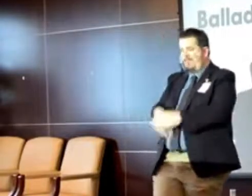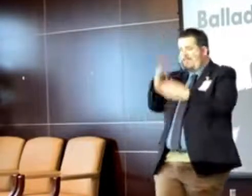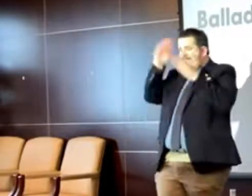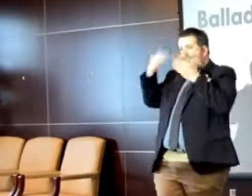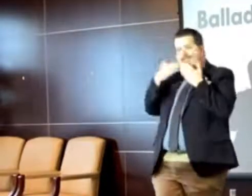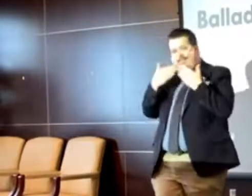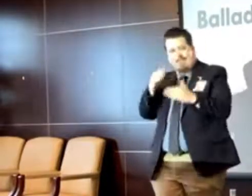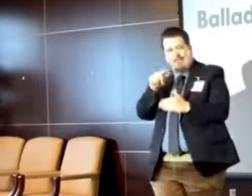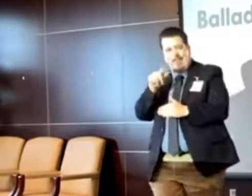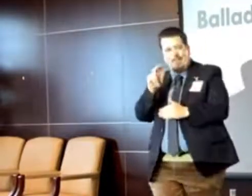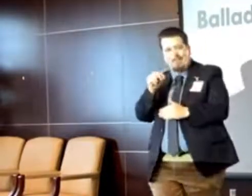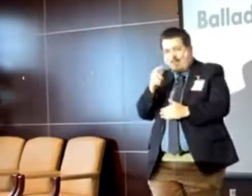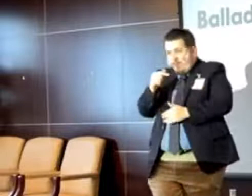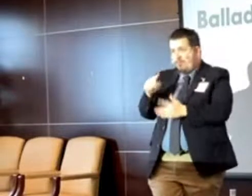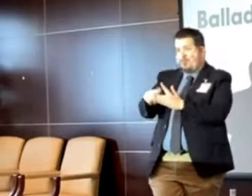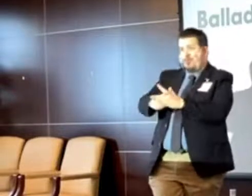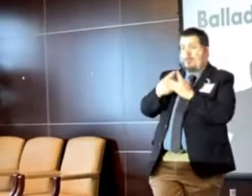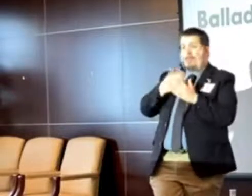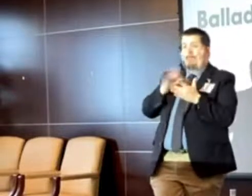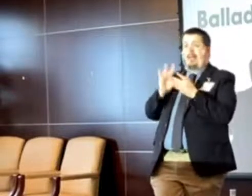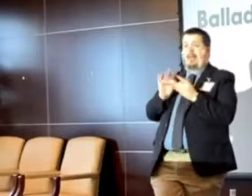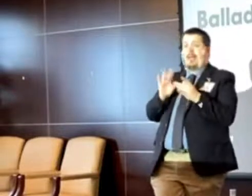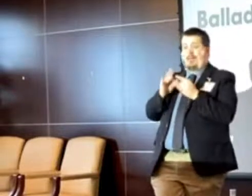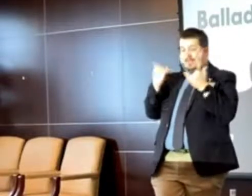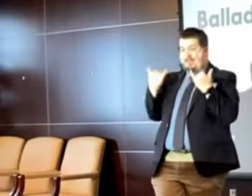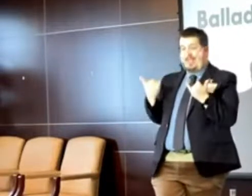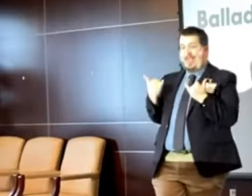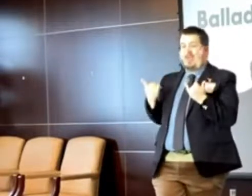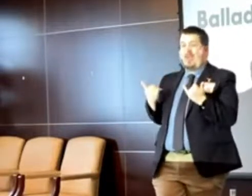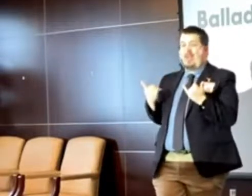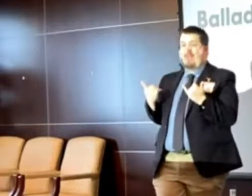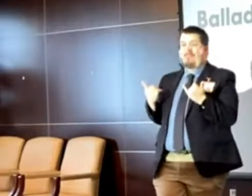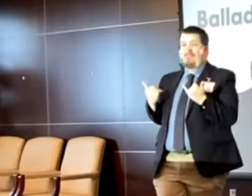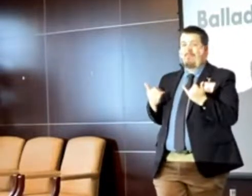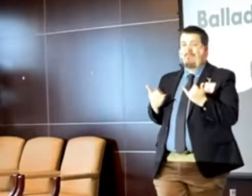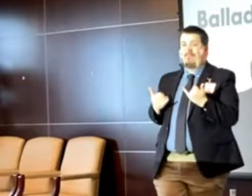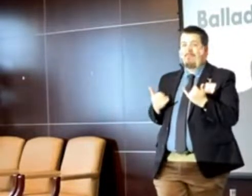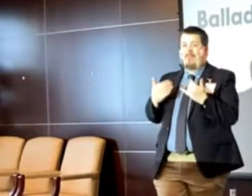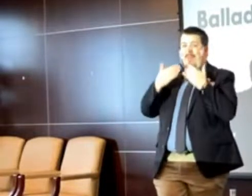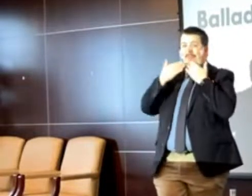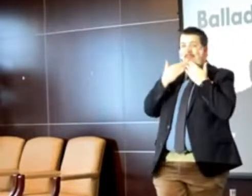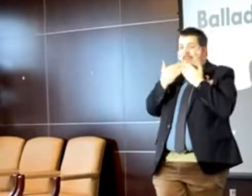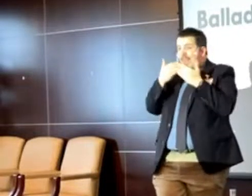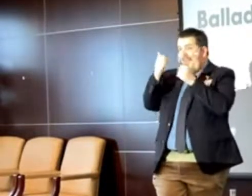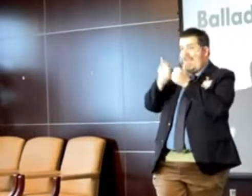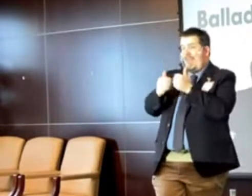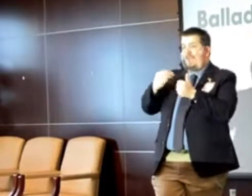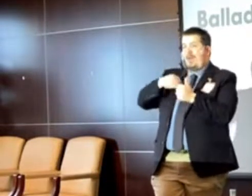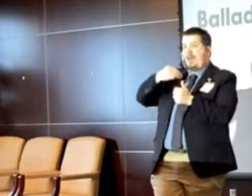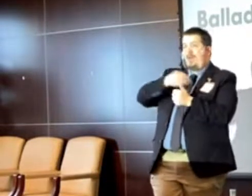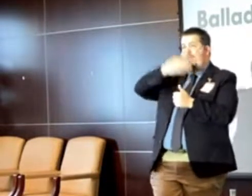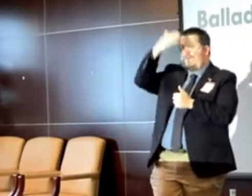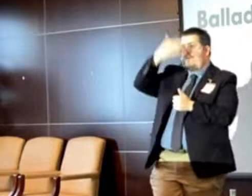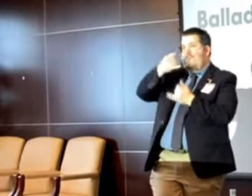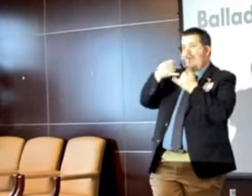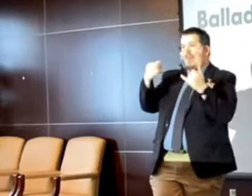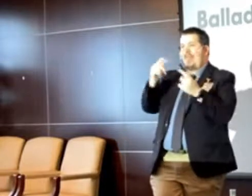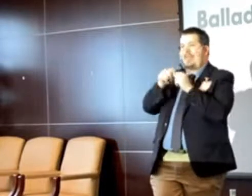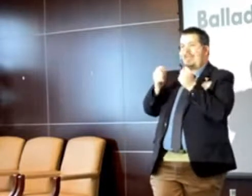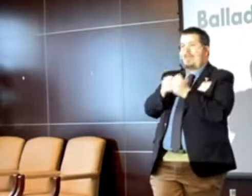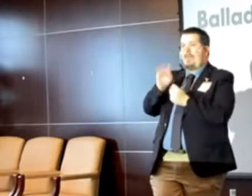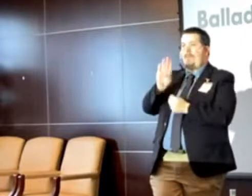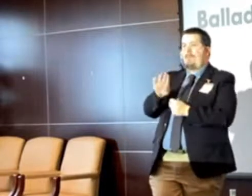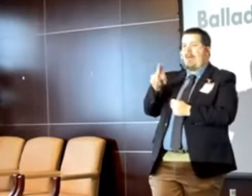Thank you, Alan. And I'd like to start my comments today to thank every member of the frontline team at Ballad